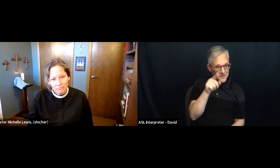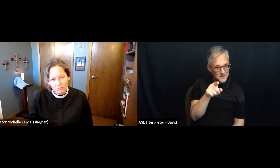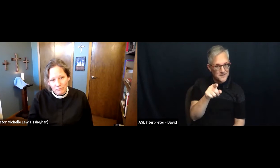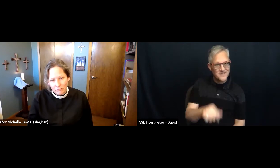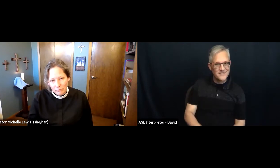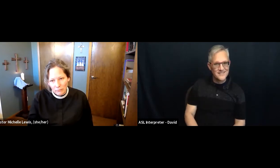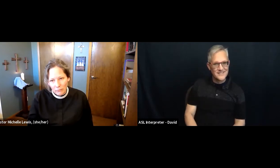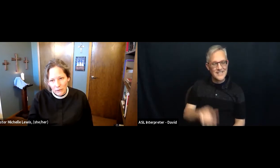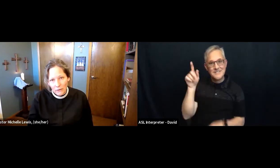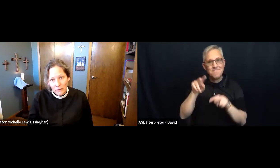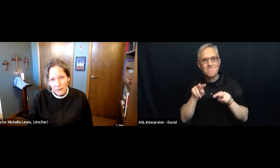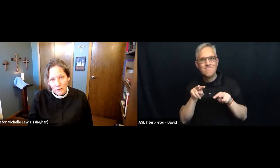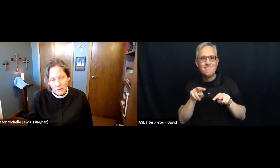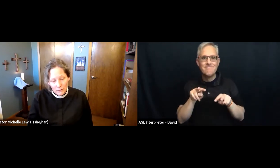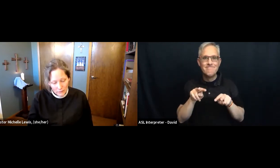compassion,